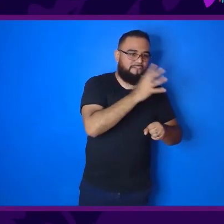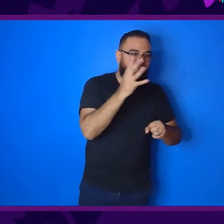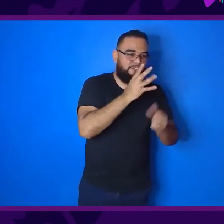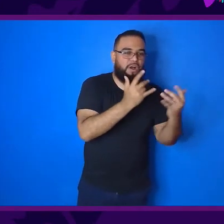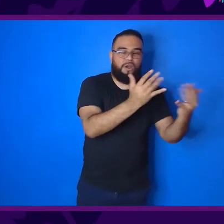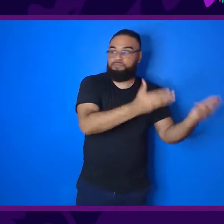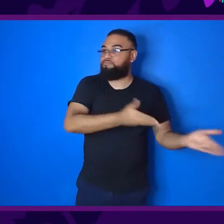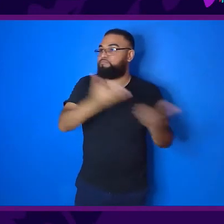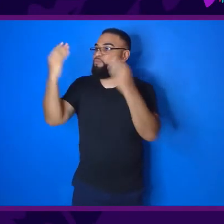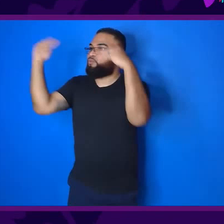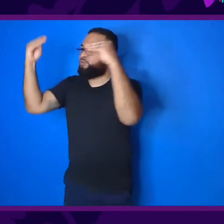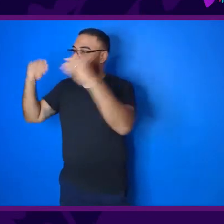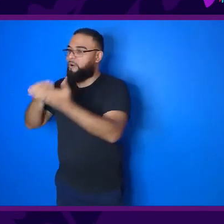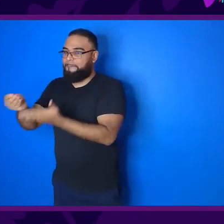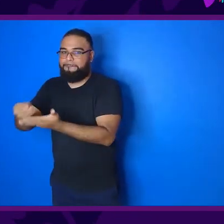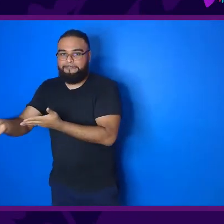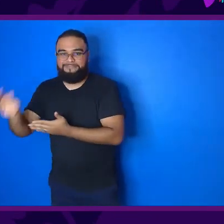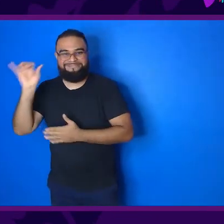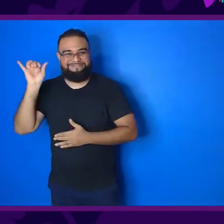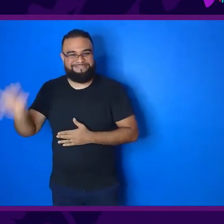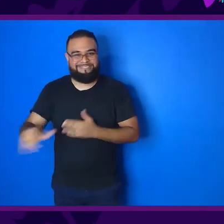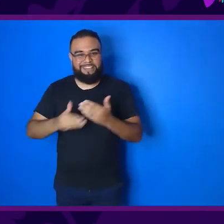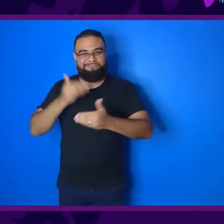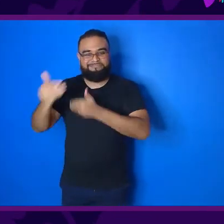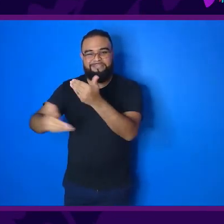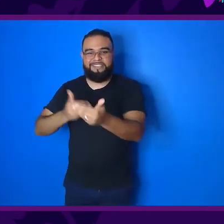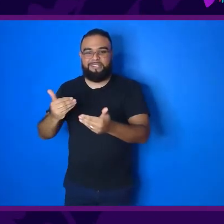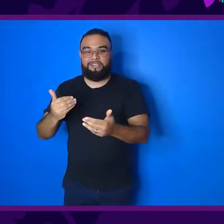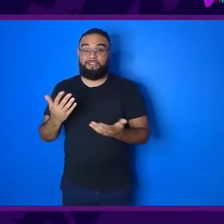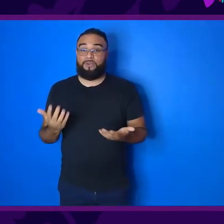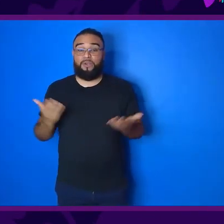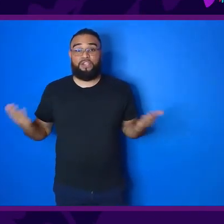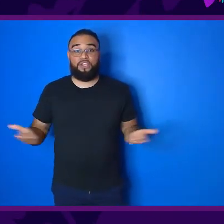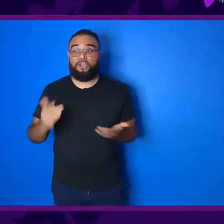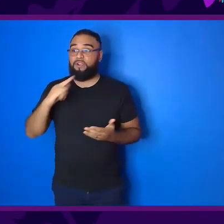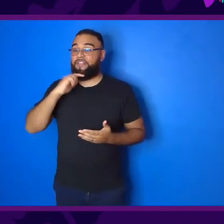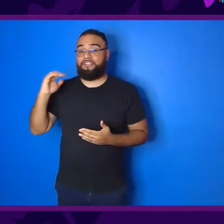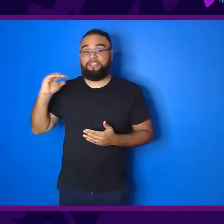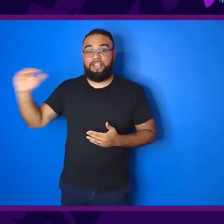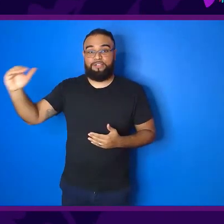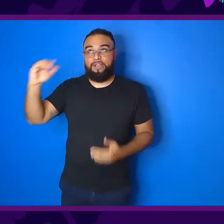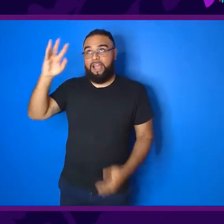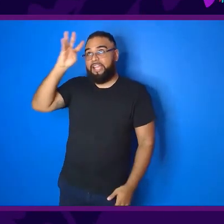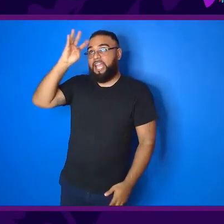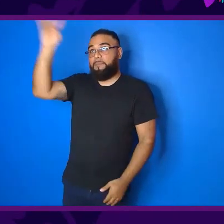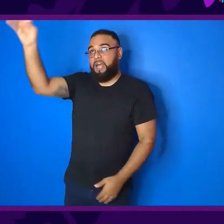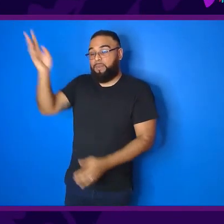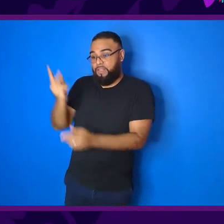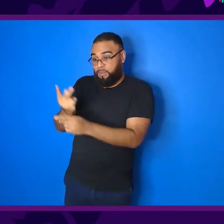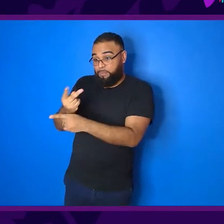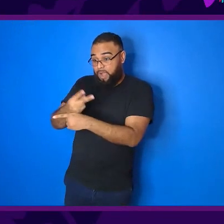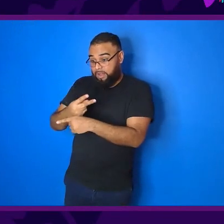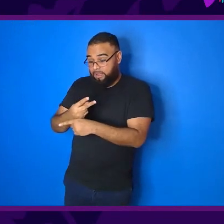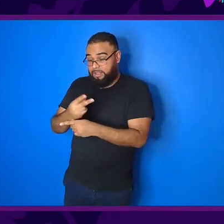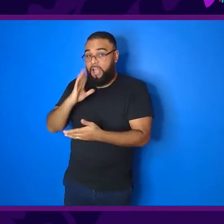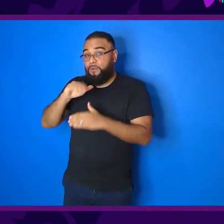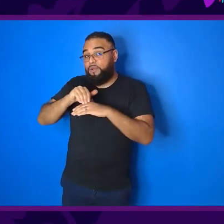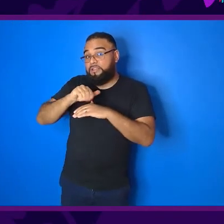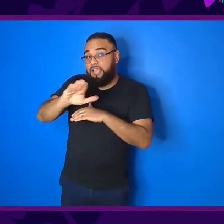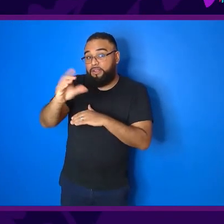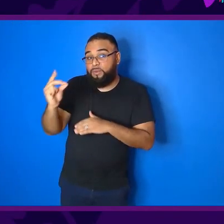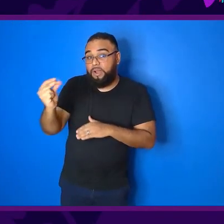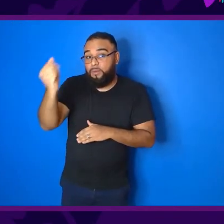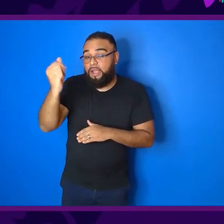guarantee our food supply here in the desert. And I've come up with a product that I'm going to send you right away. It's called Cheech's